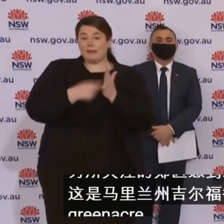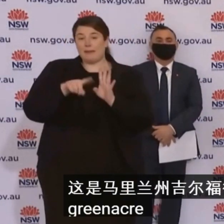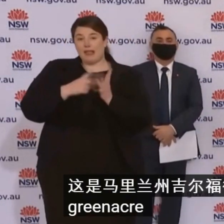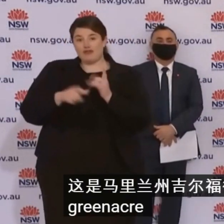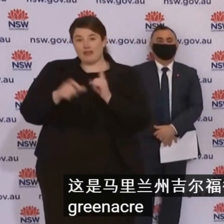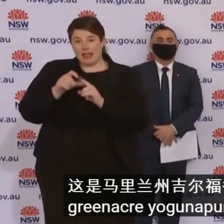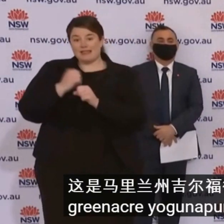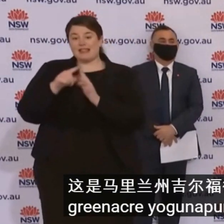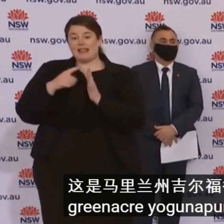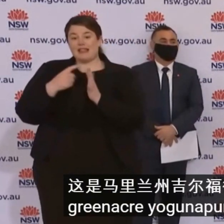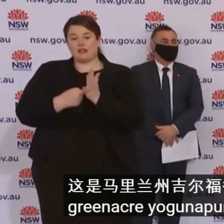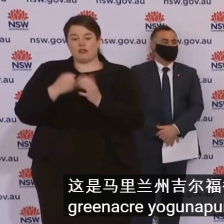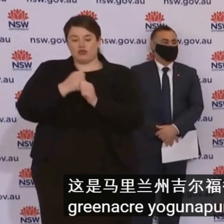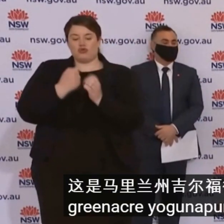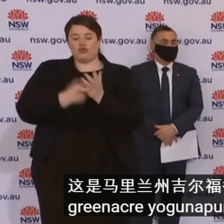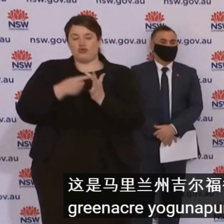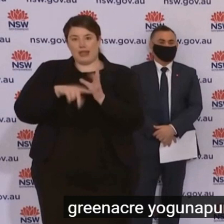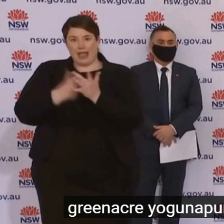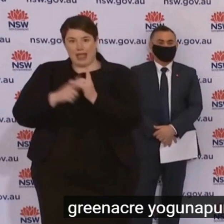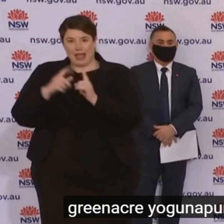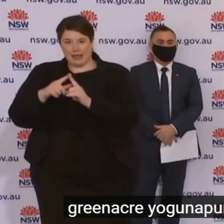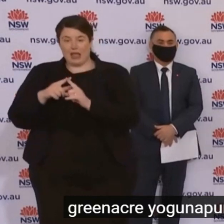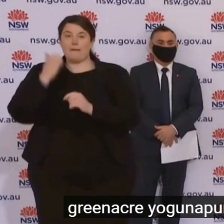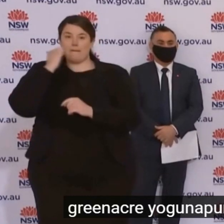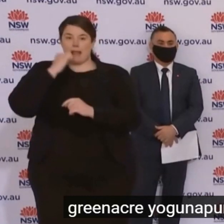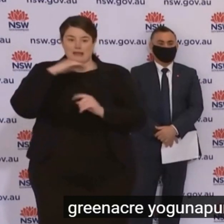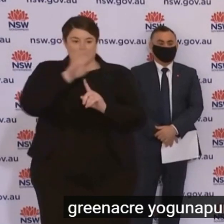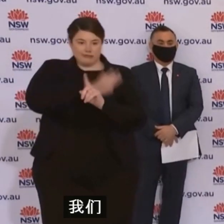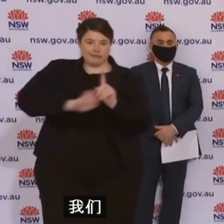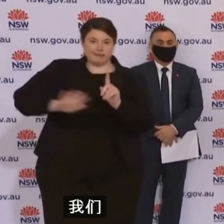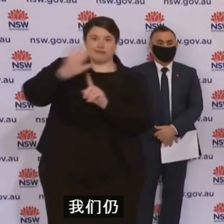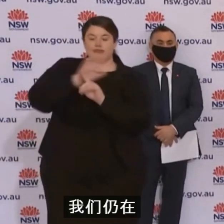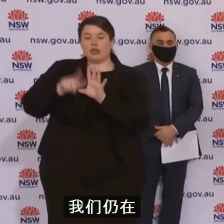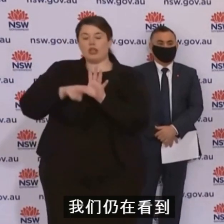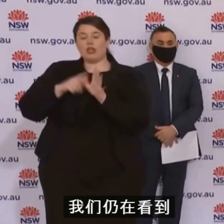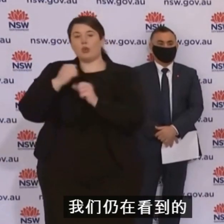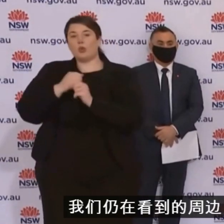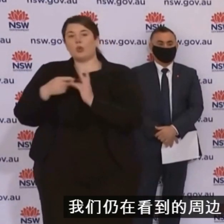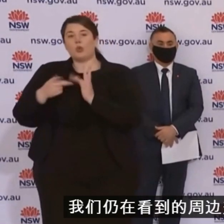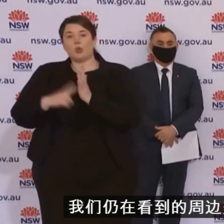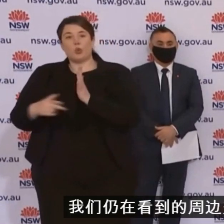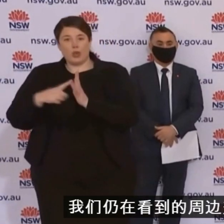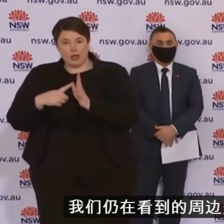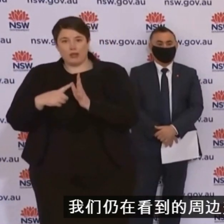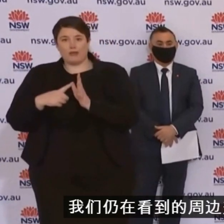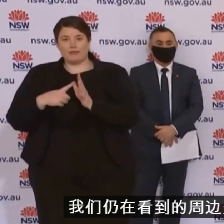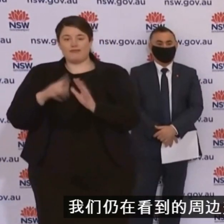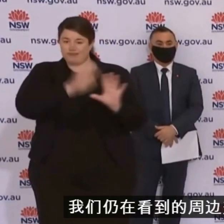Auburn, Greenacre, Yagoona, Punchbowl, Blacktown and surrounding suburbs. We are still seeing such a